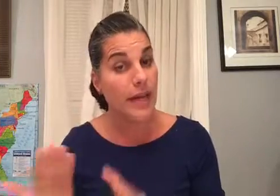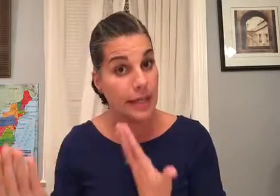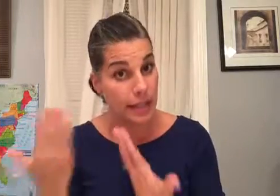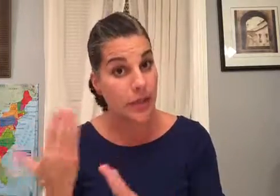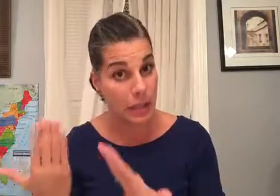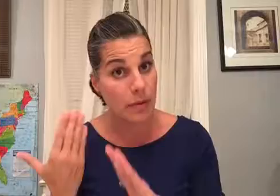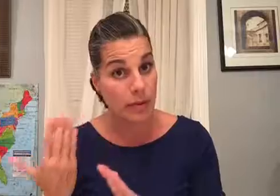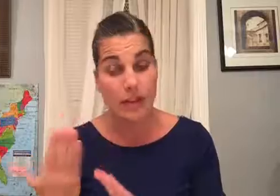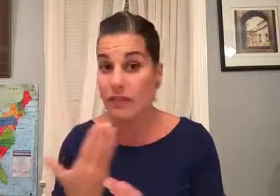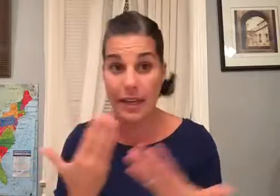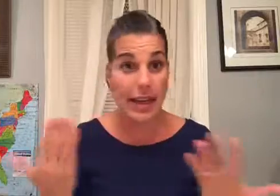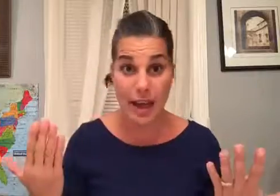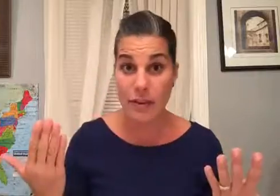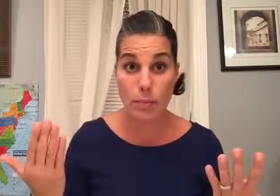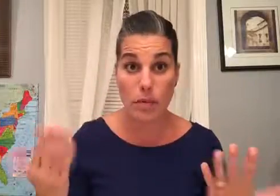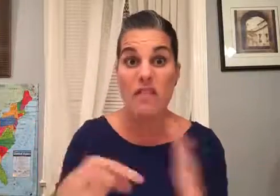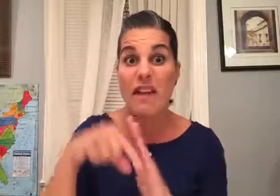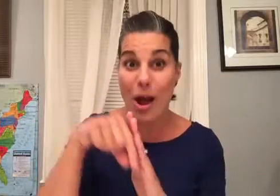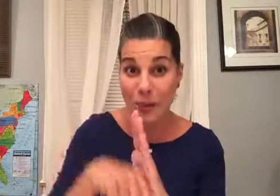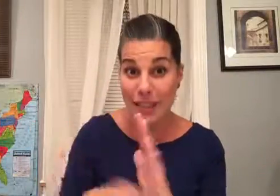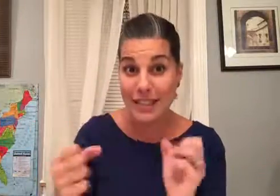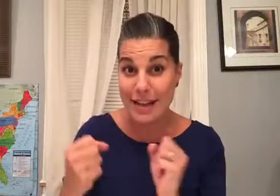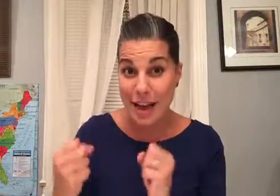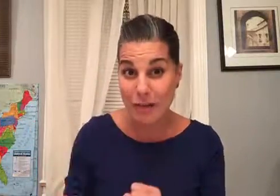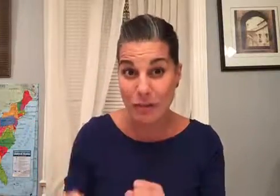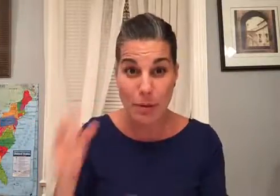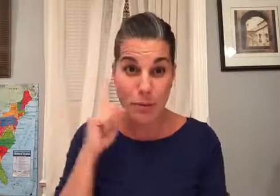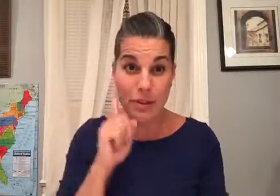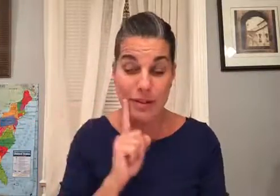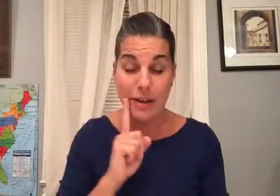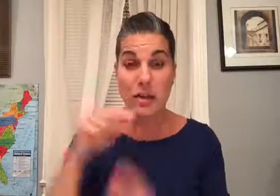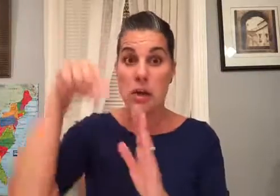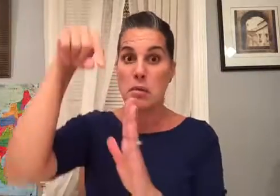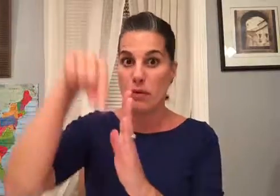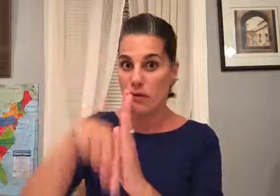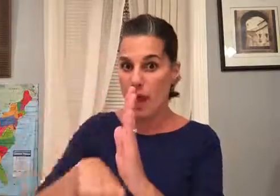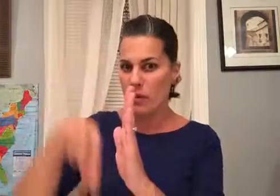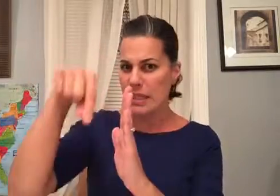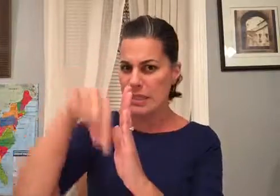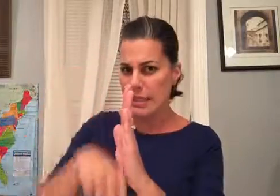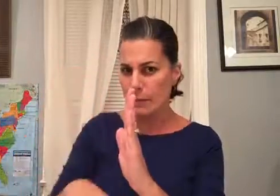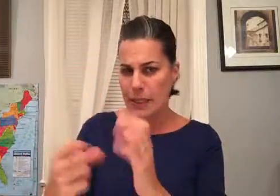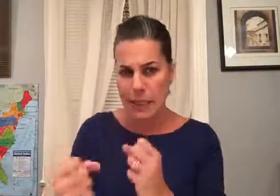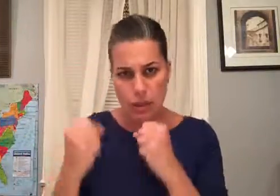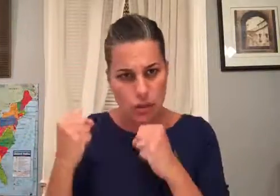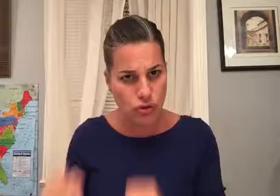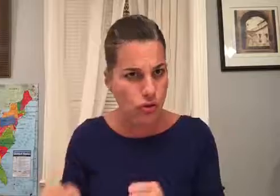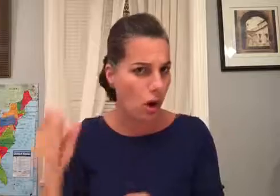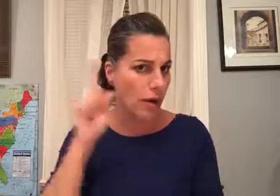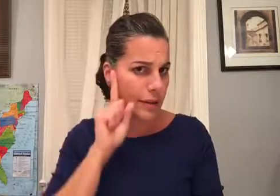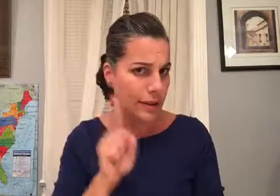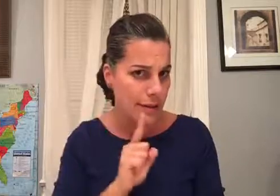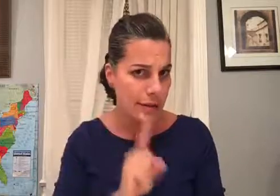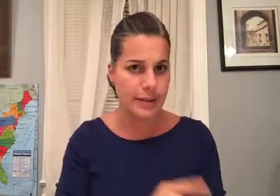can hear some of it. If they can't, they're profoundly deaf. Remember, we signed profoundly, deeply, strongly